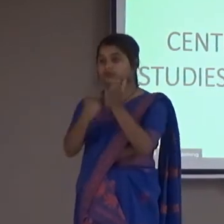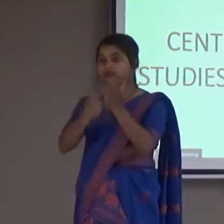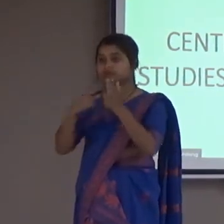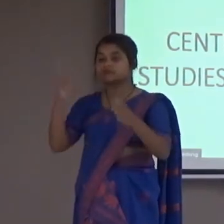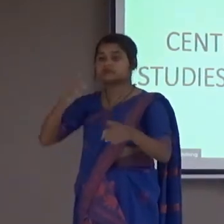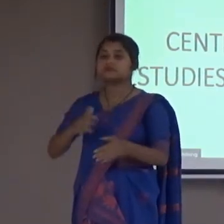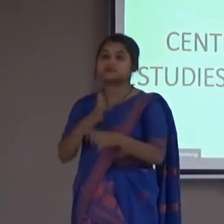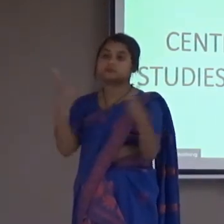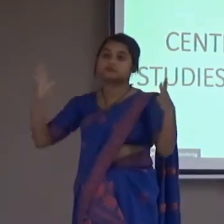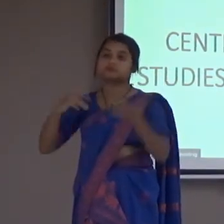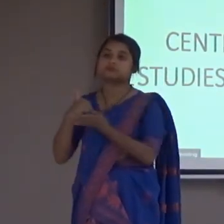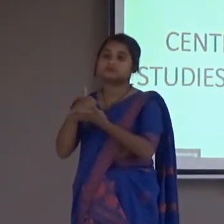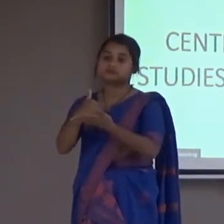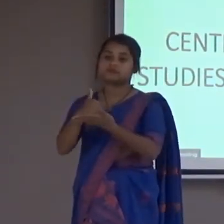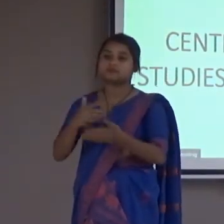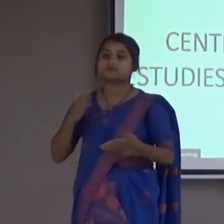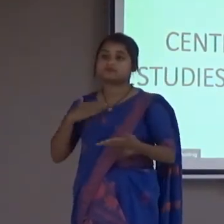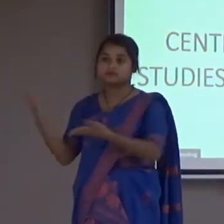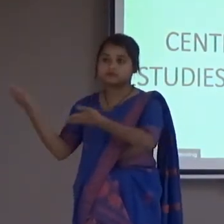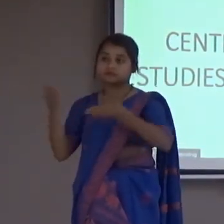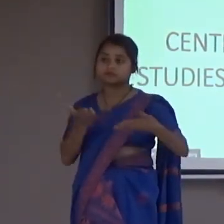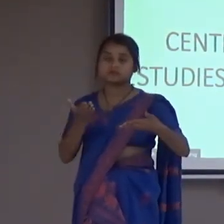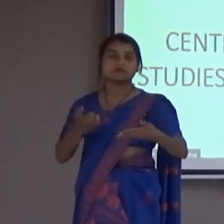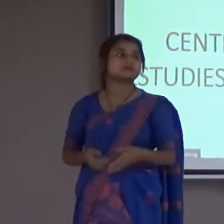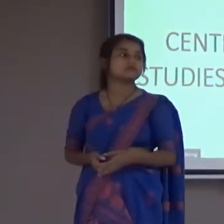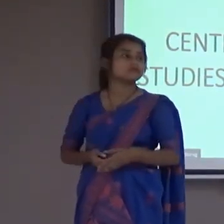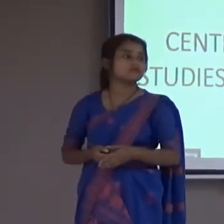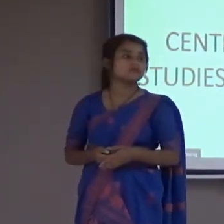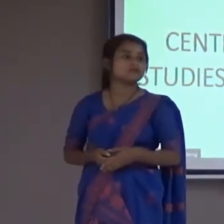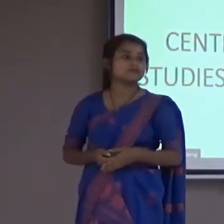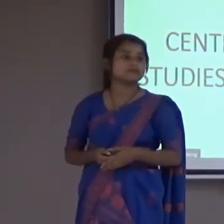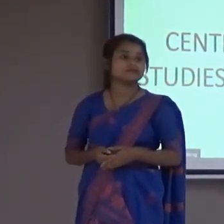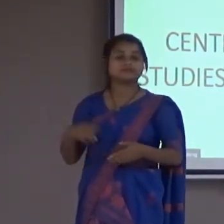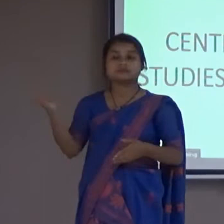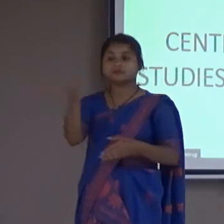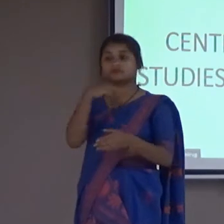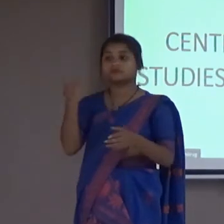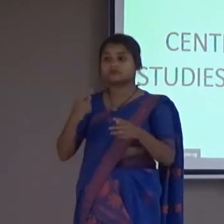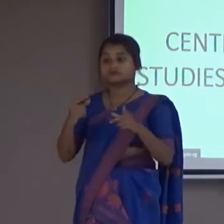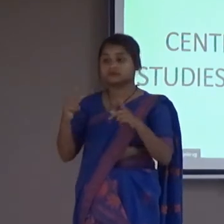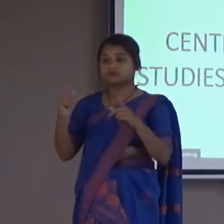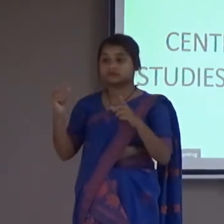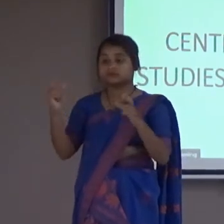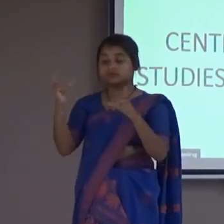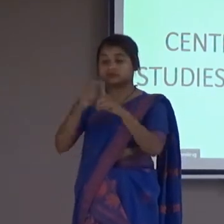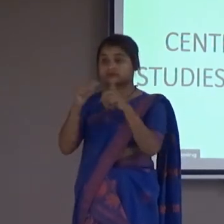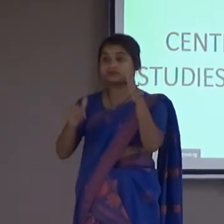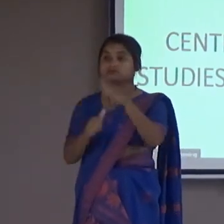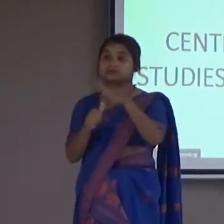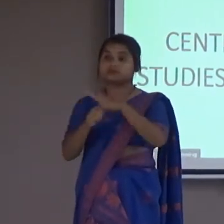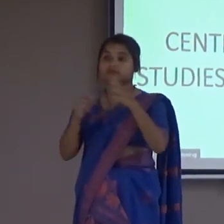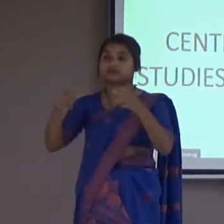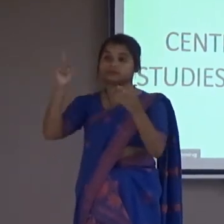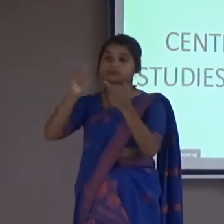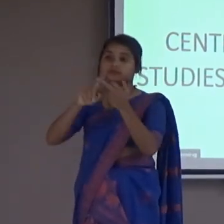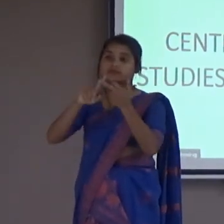ways. I welcome the director of IIT for his kind